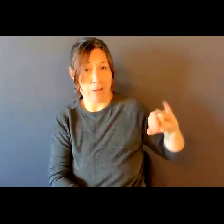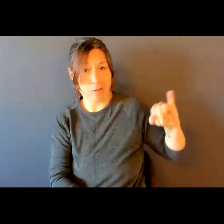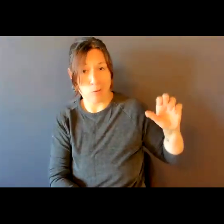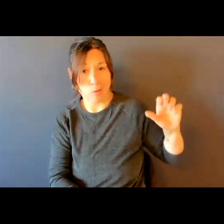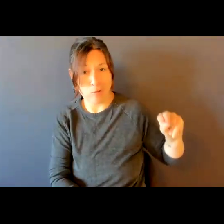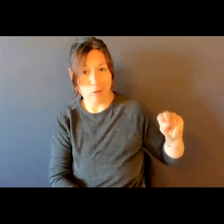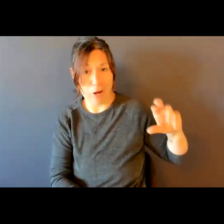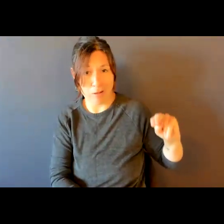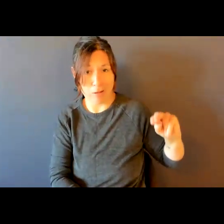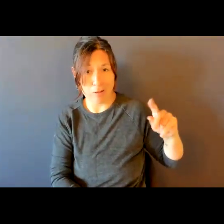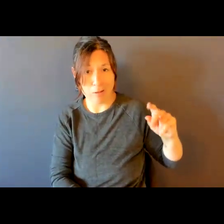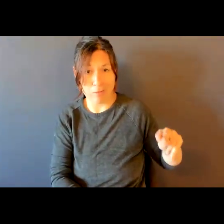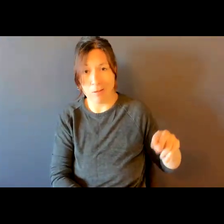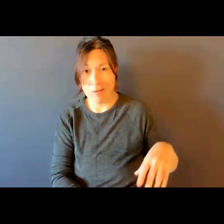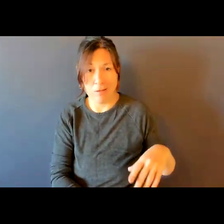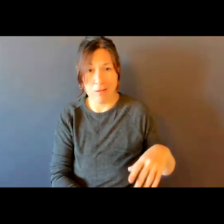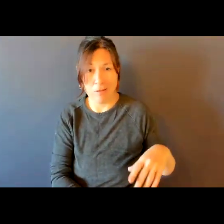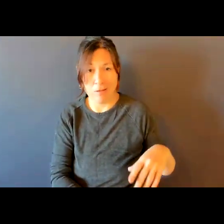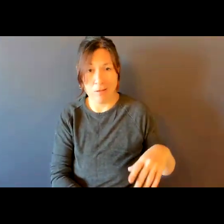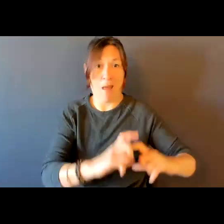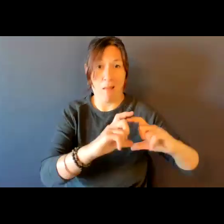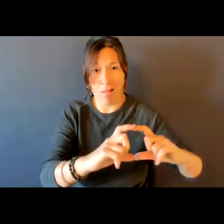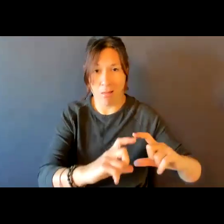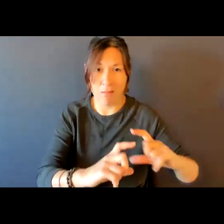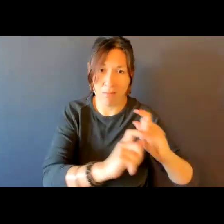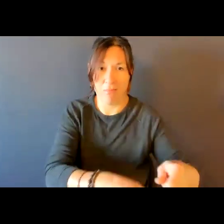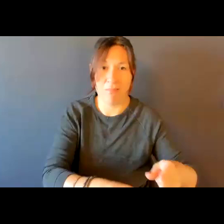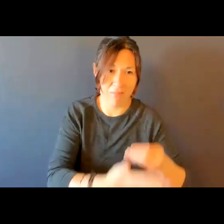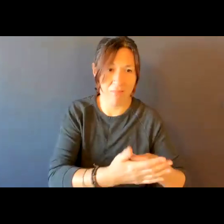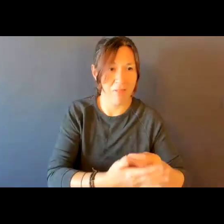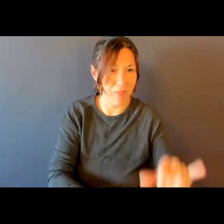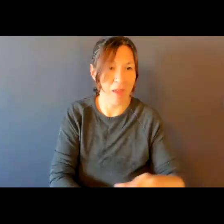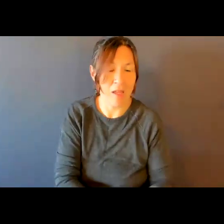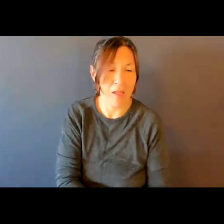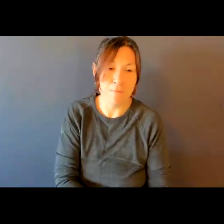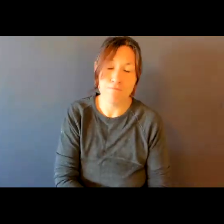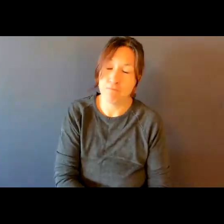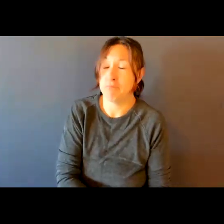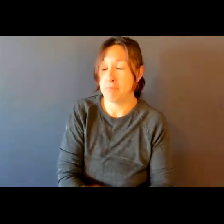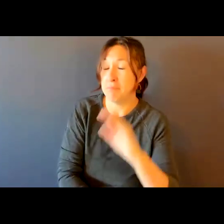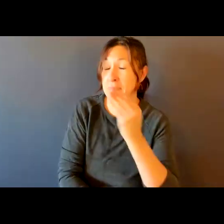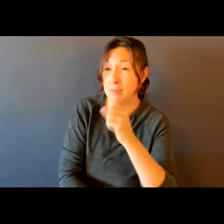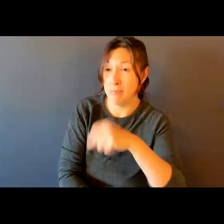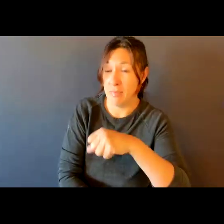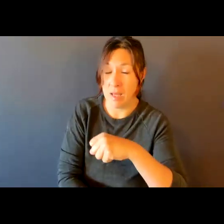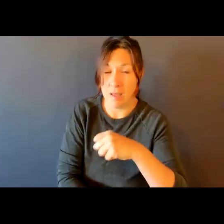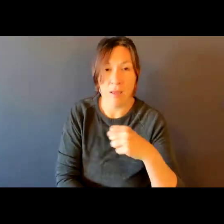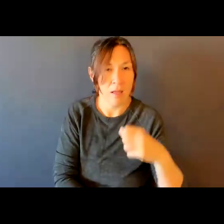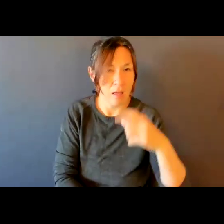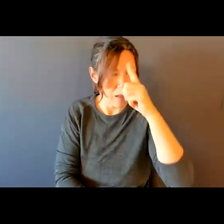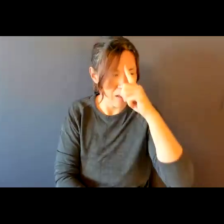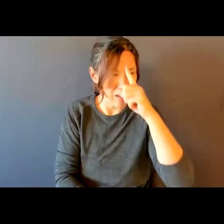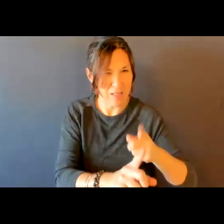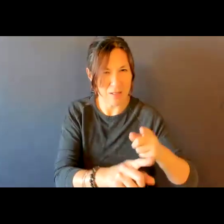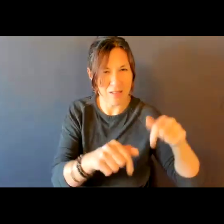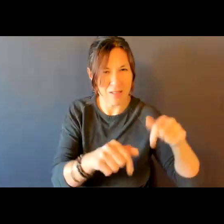old ones in there. So I think sort of when we are taking this particular approach